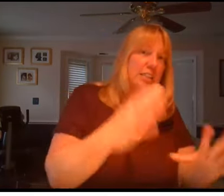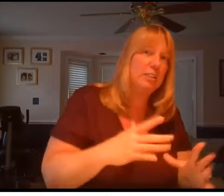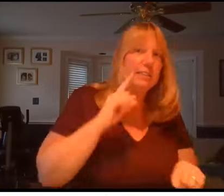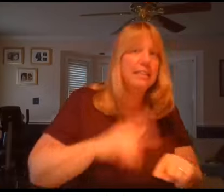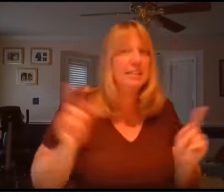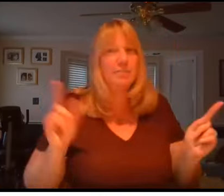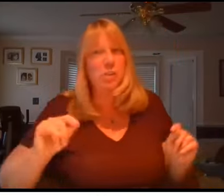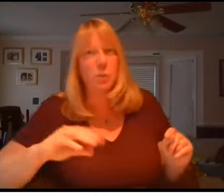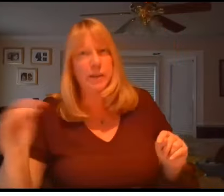as an English teacher.